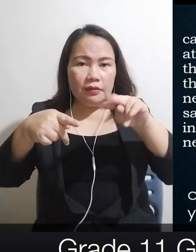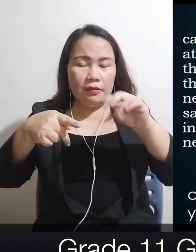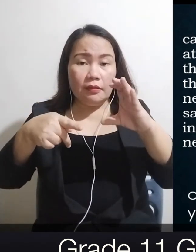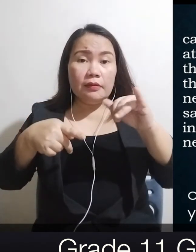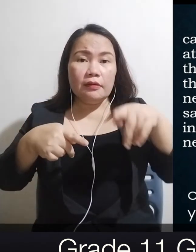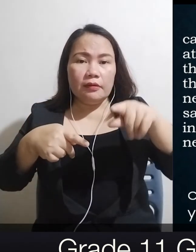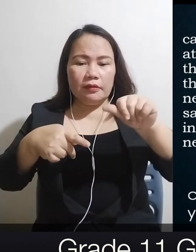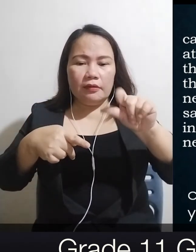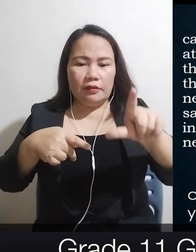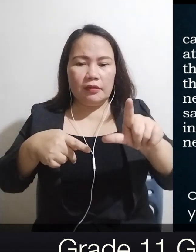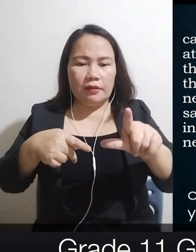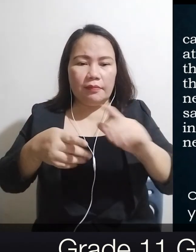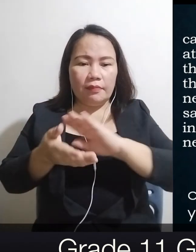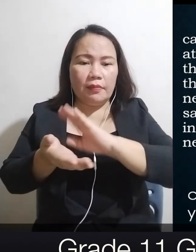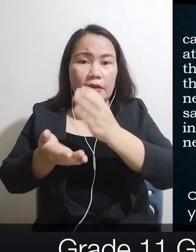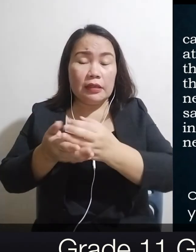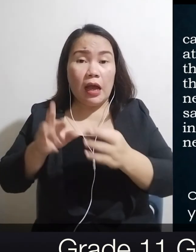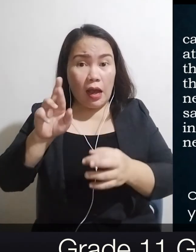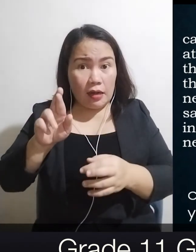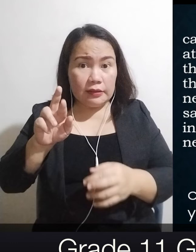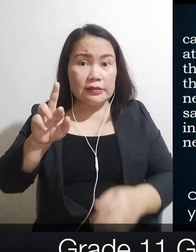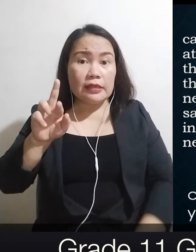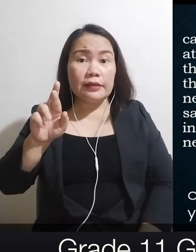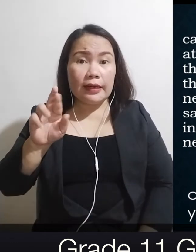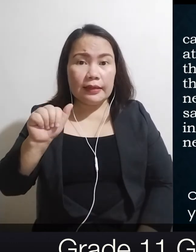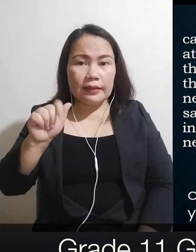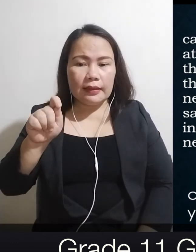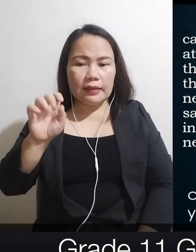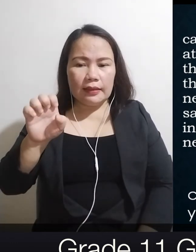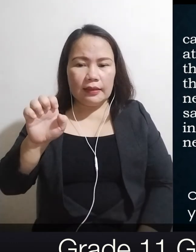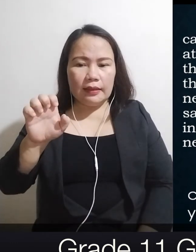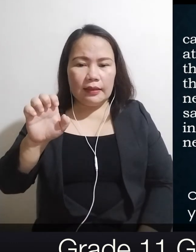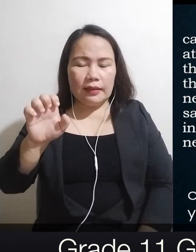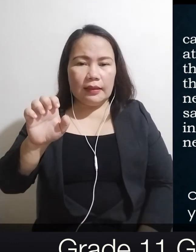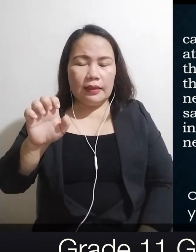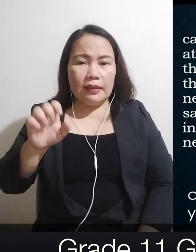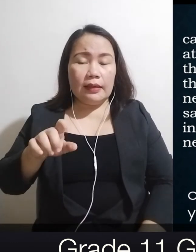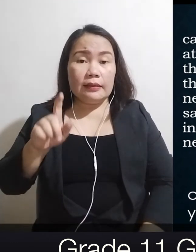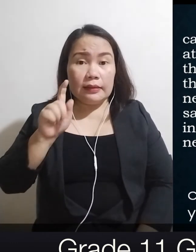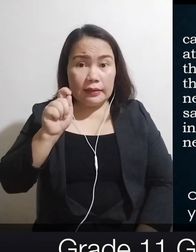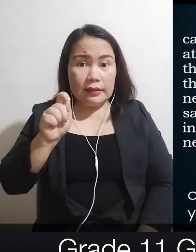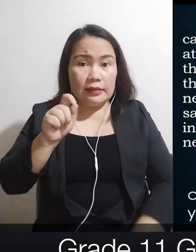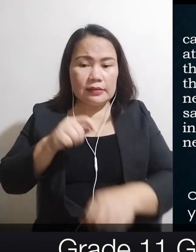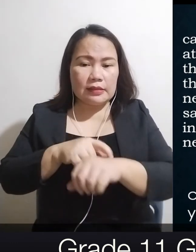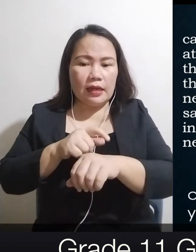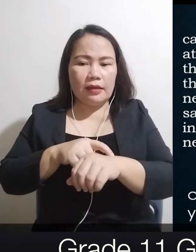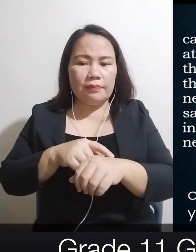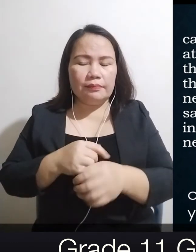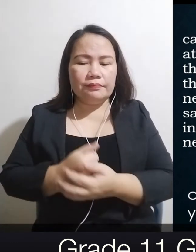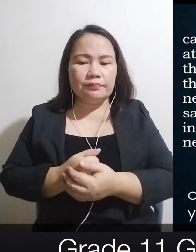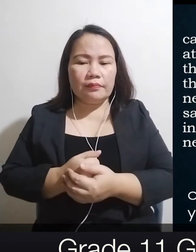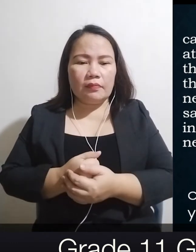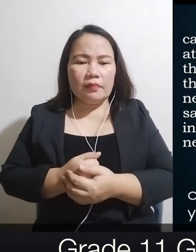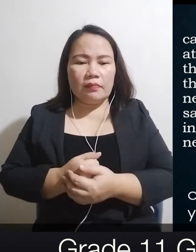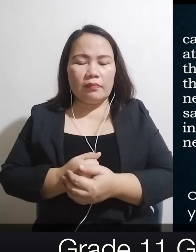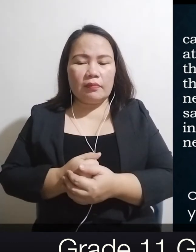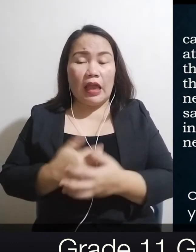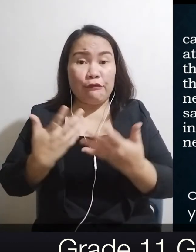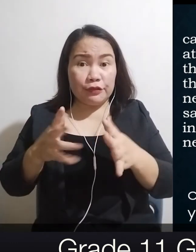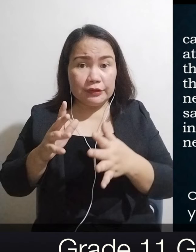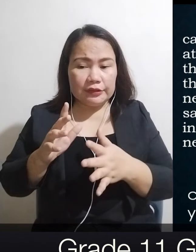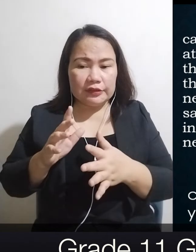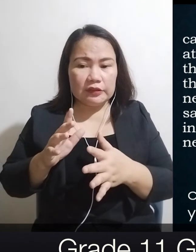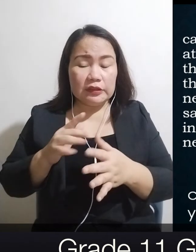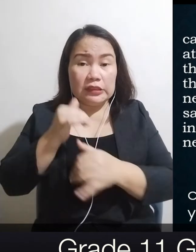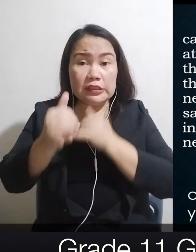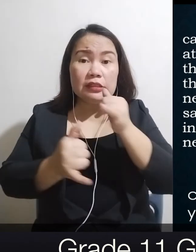principal amount, and R is the annual rate, and T is the time, the amount after time